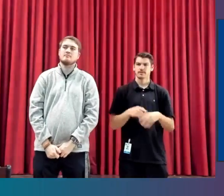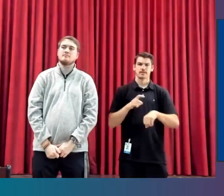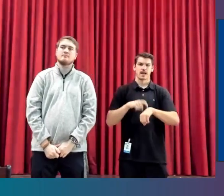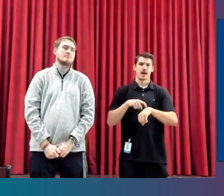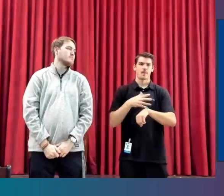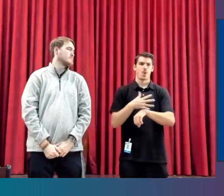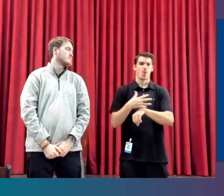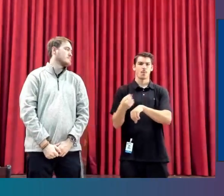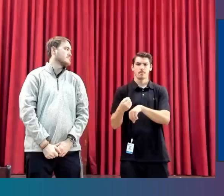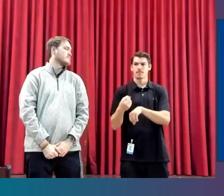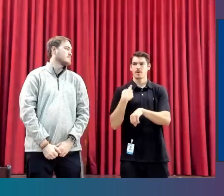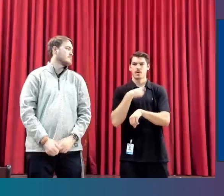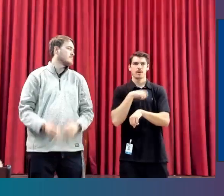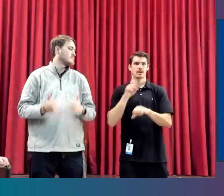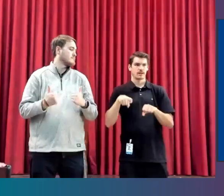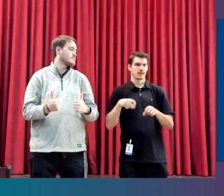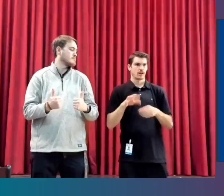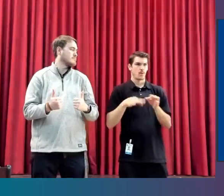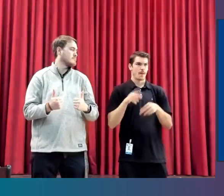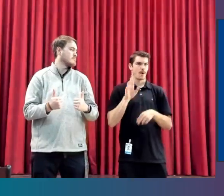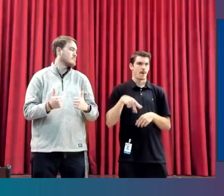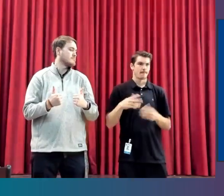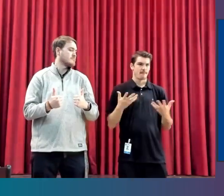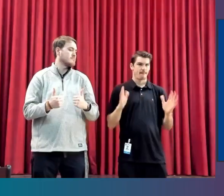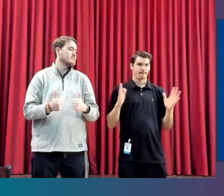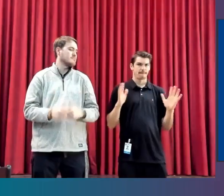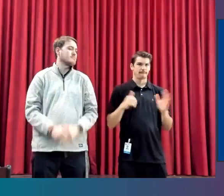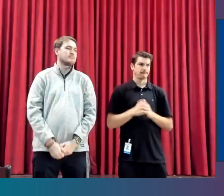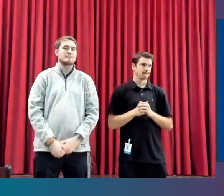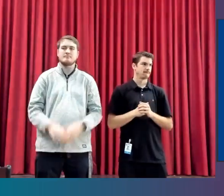time. We've got to wrap up at this point.